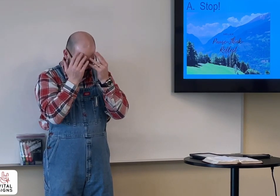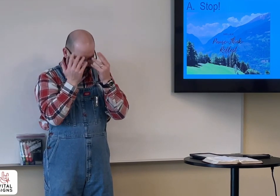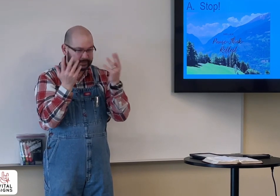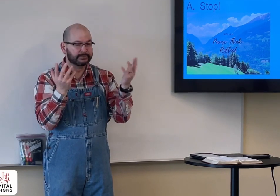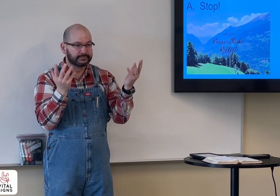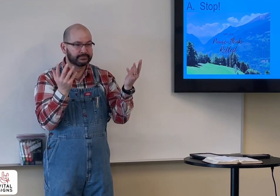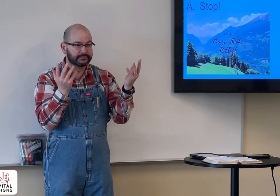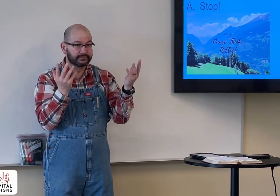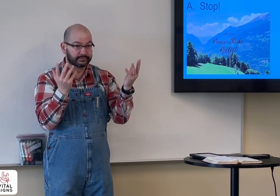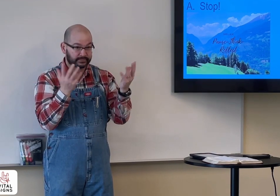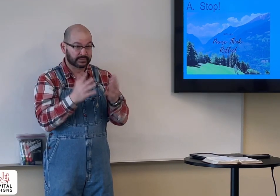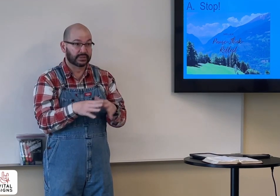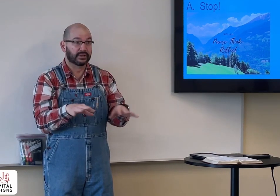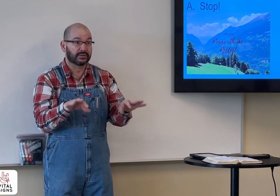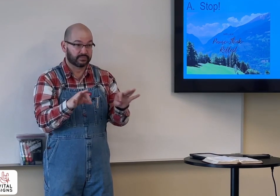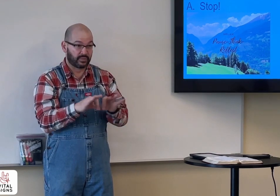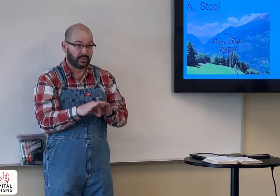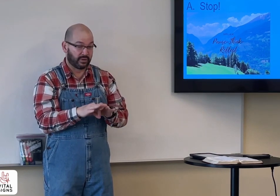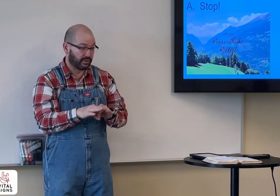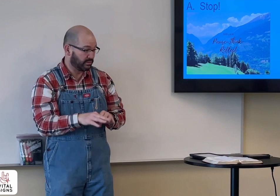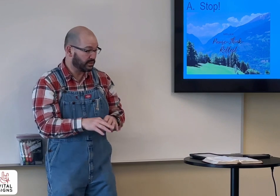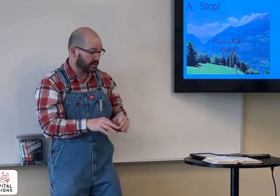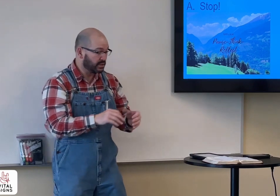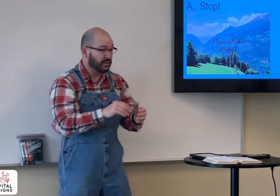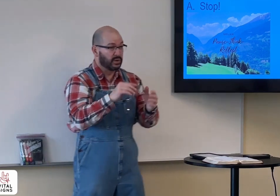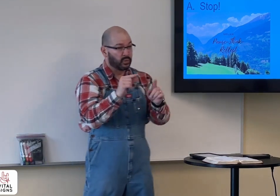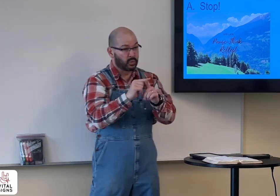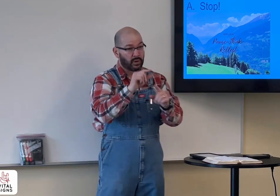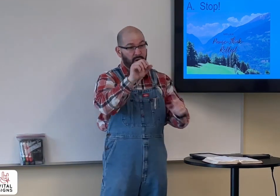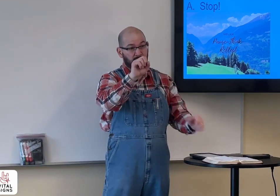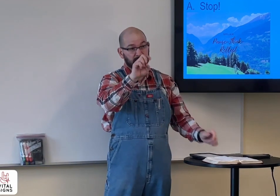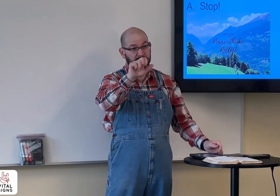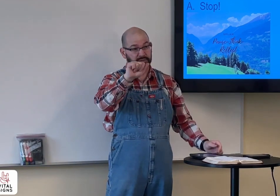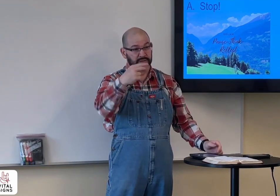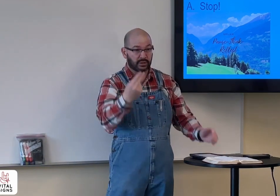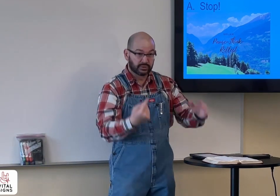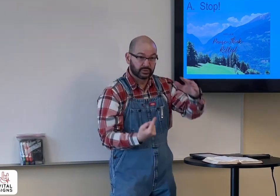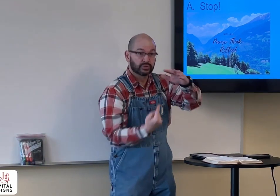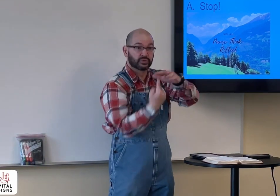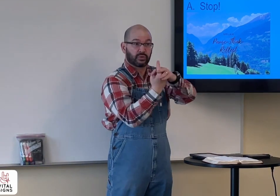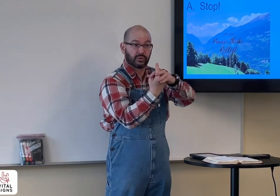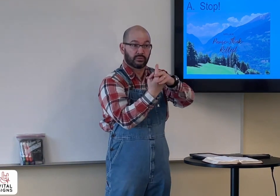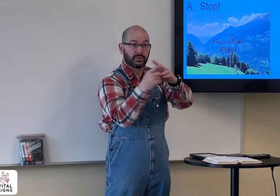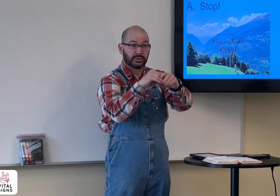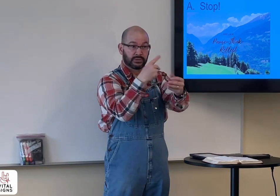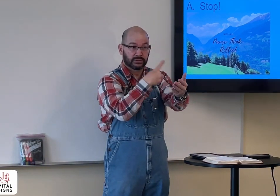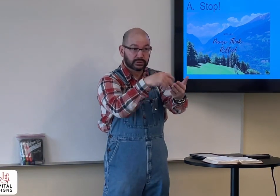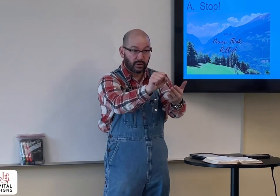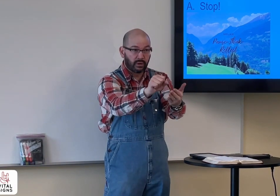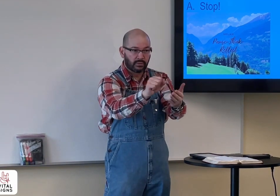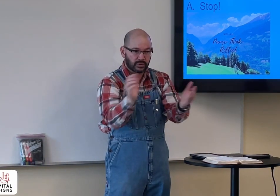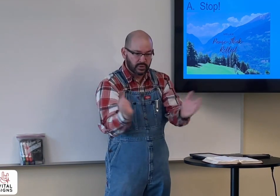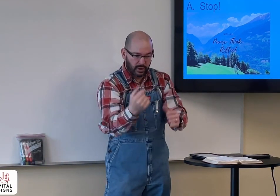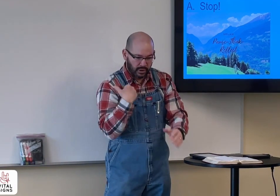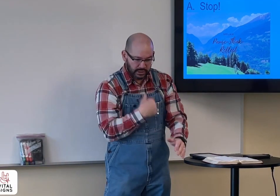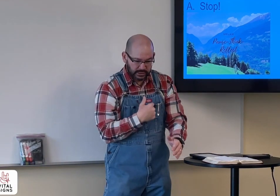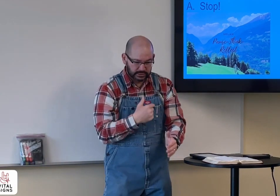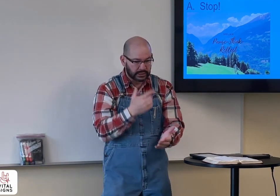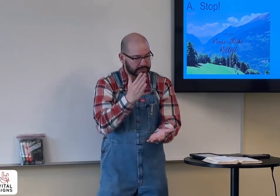let me think of how all this fits together. It's important. The word Selah shows up in the Psalms. And